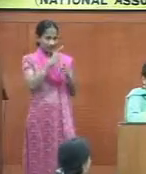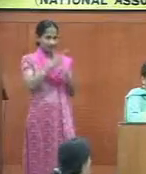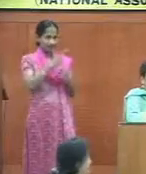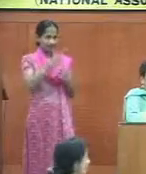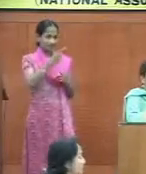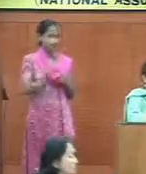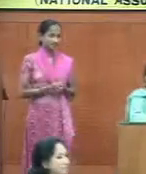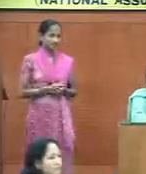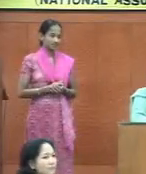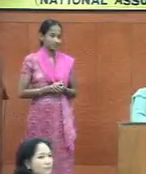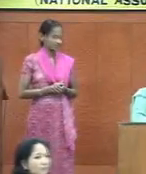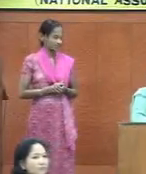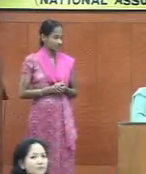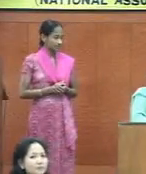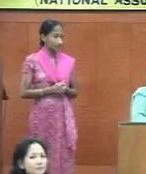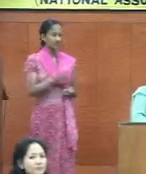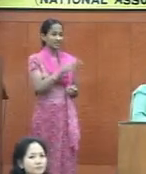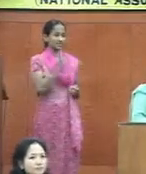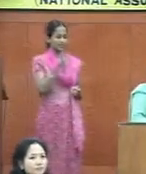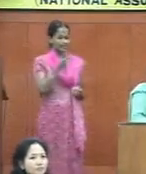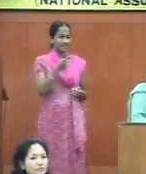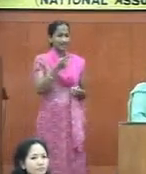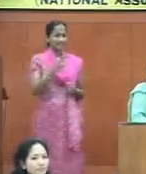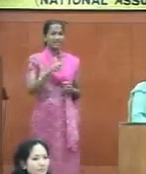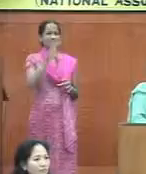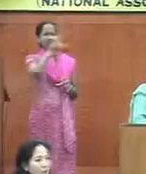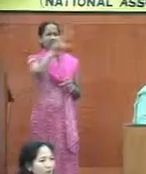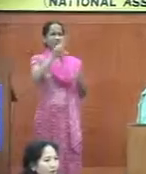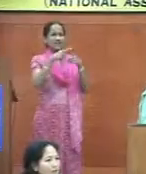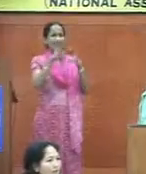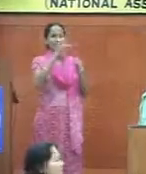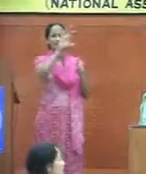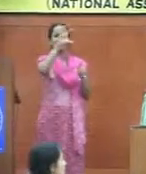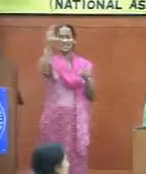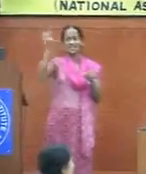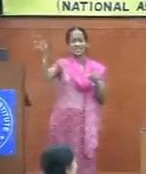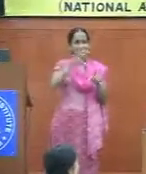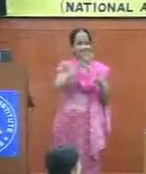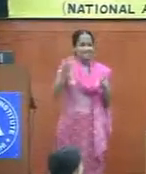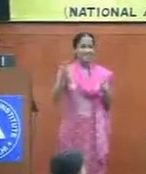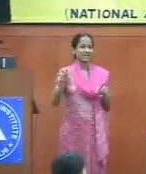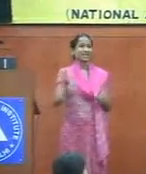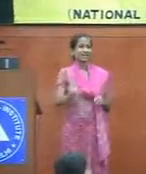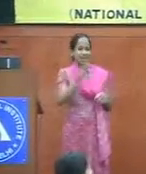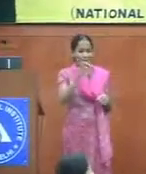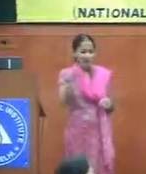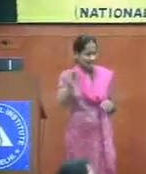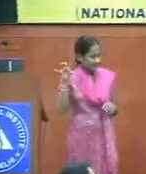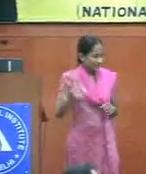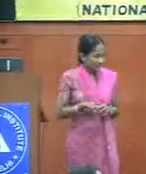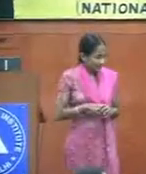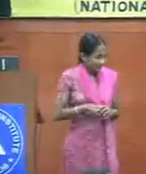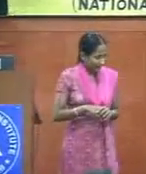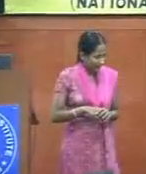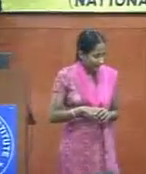Yes. See, this is the state committee situation. The central coordination committee